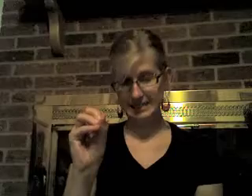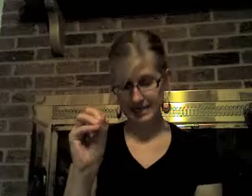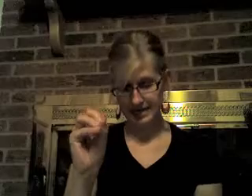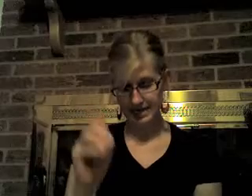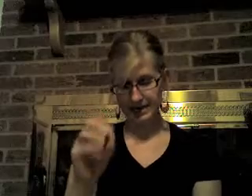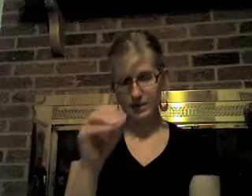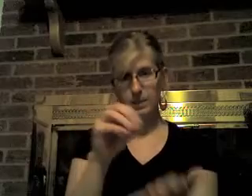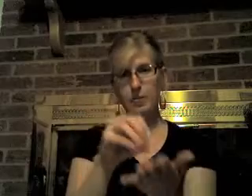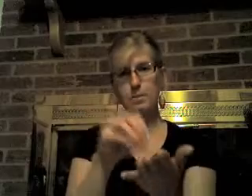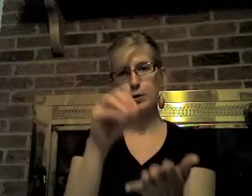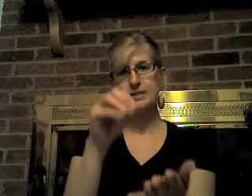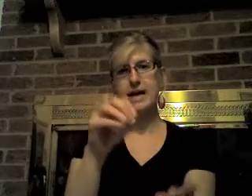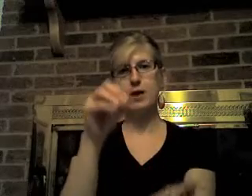60, put down.